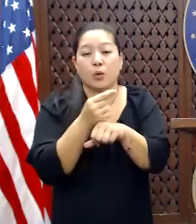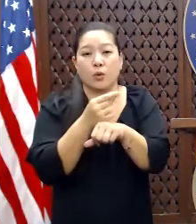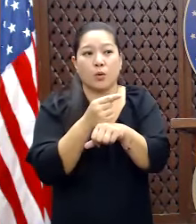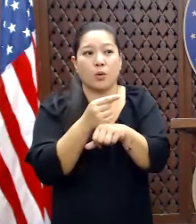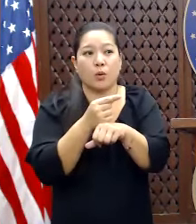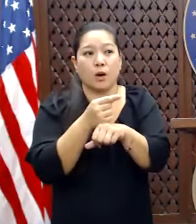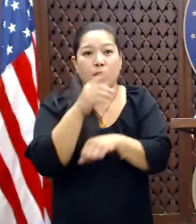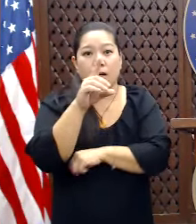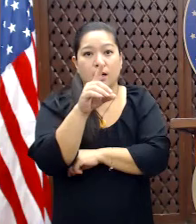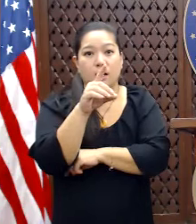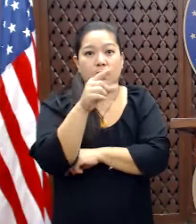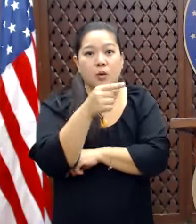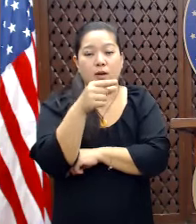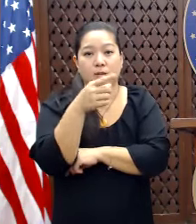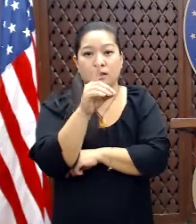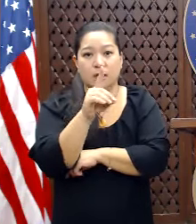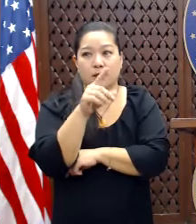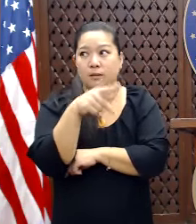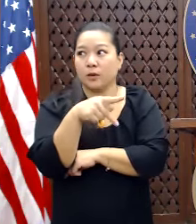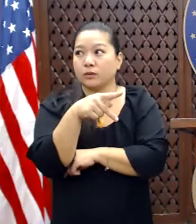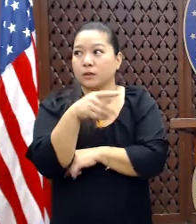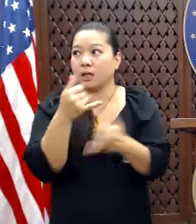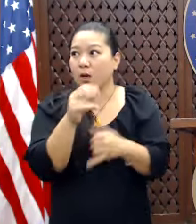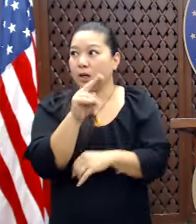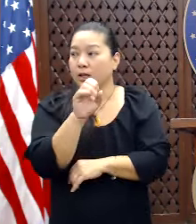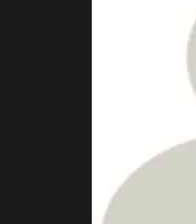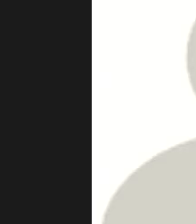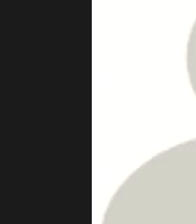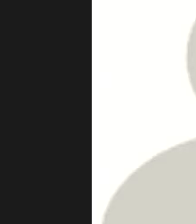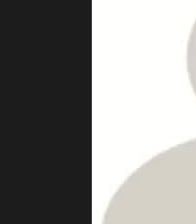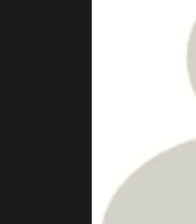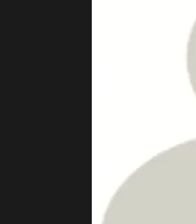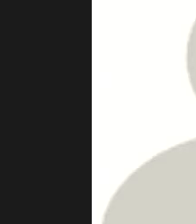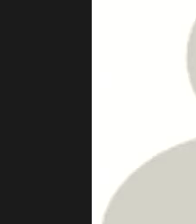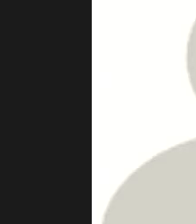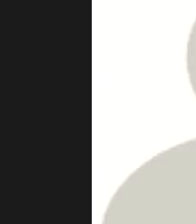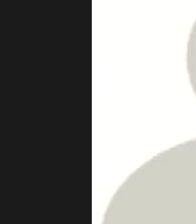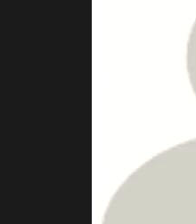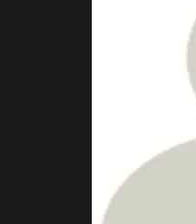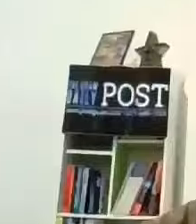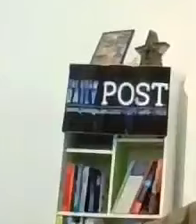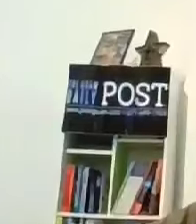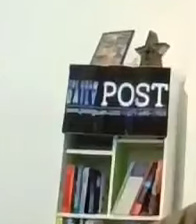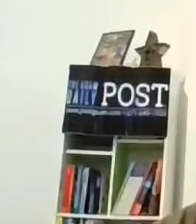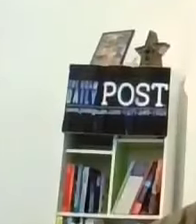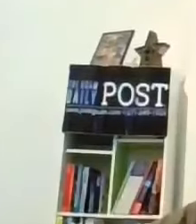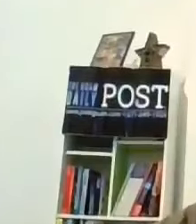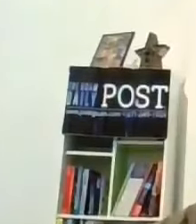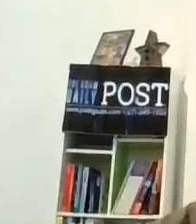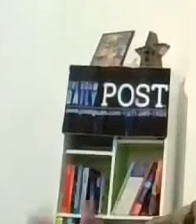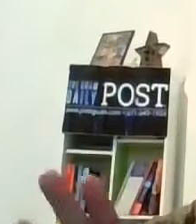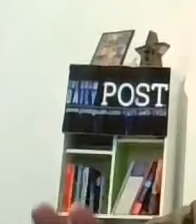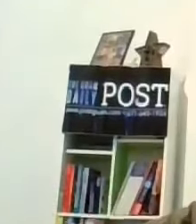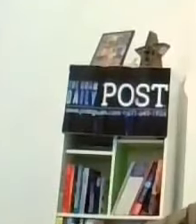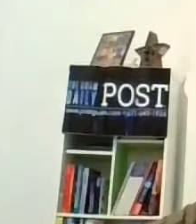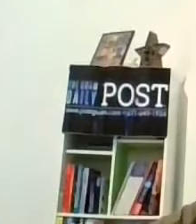Nick, your question. Hi, good afternoon, Governor. So many people either, I